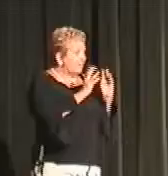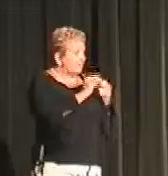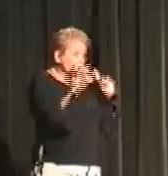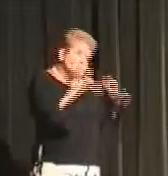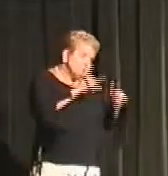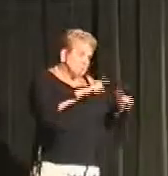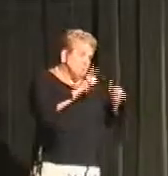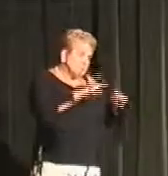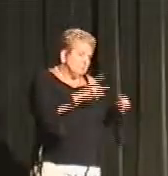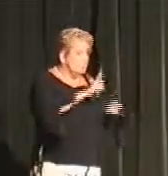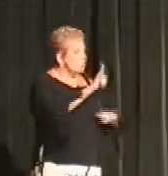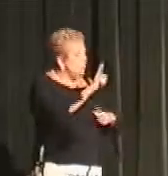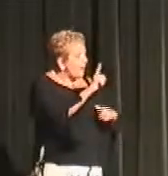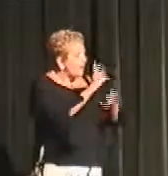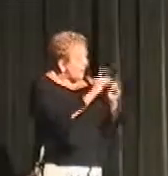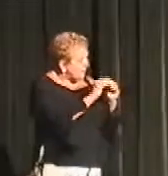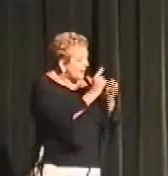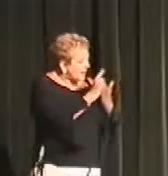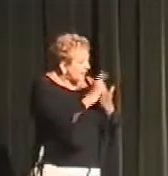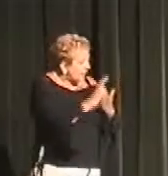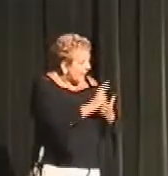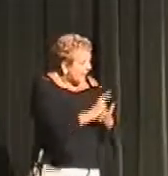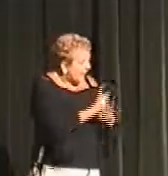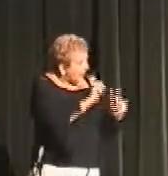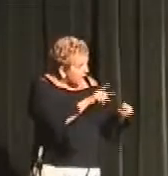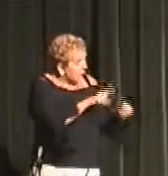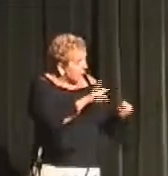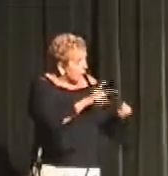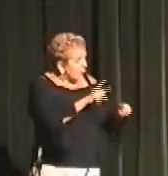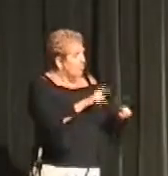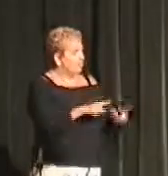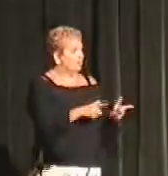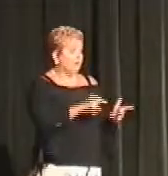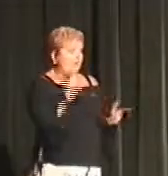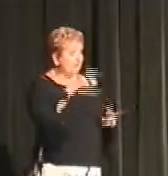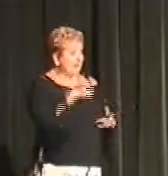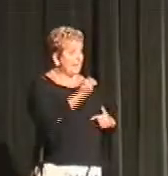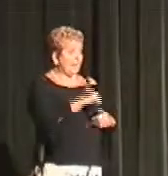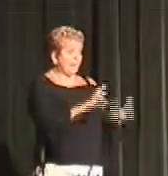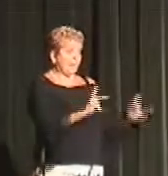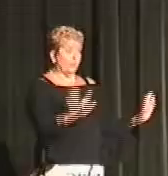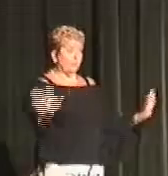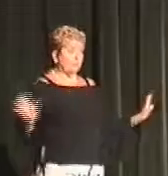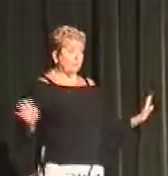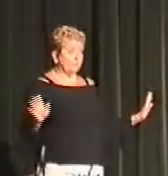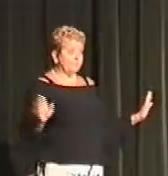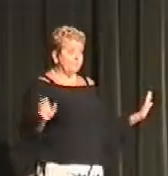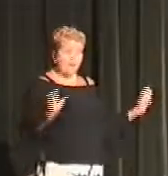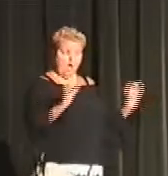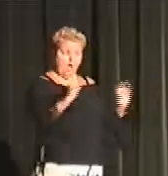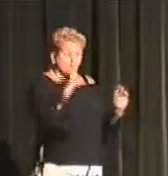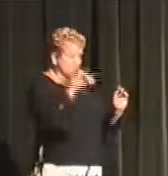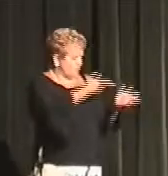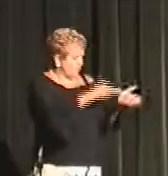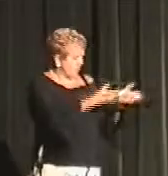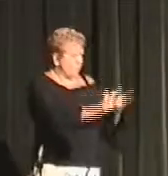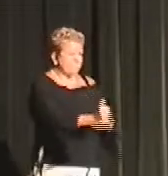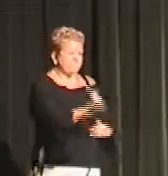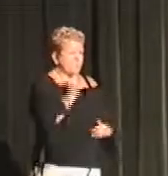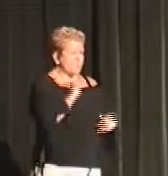And I did not, I did not get rides. I didn't ask for rides, and there weren't a lot of people that